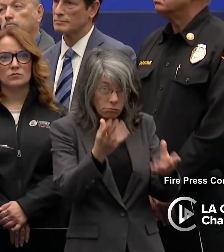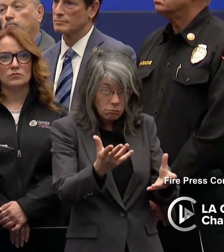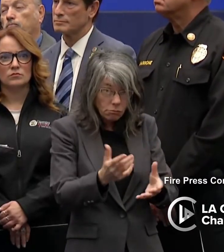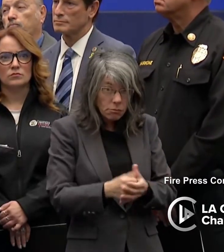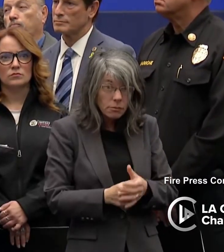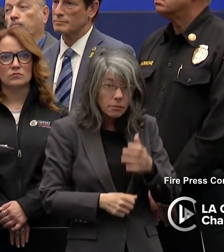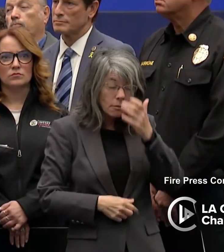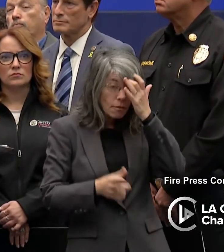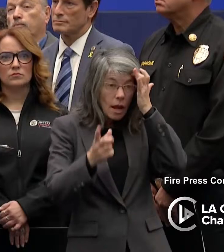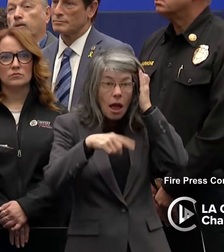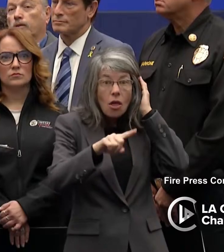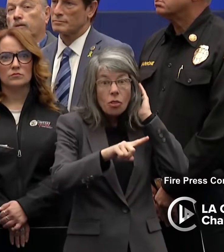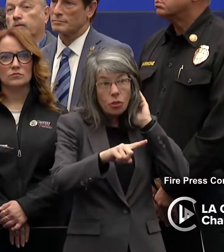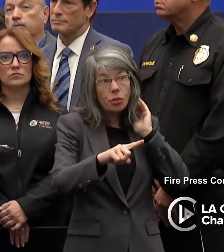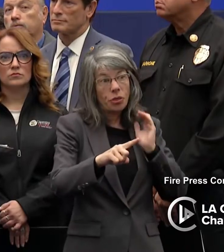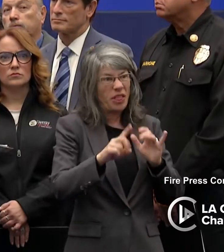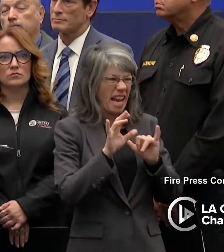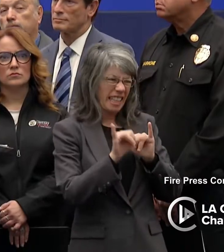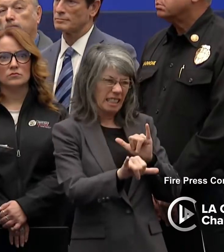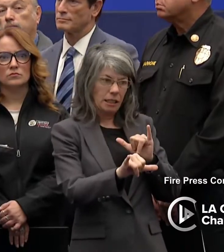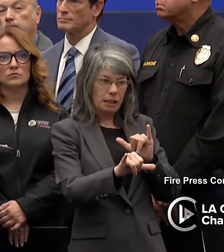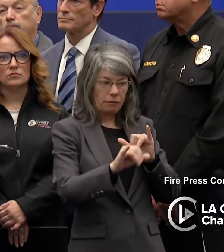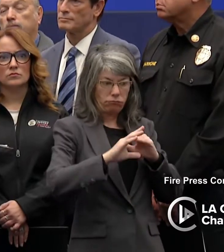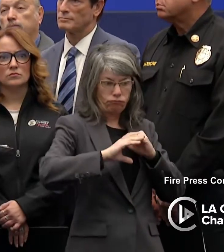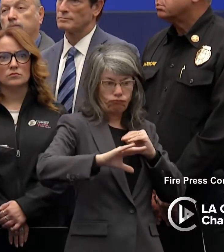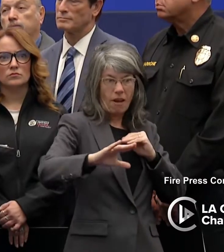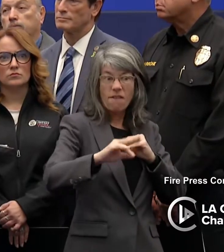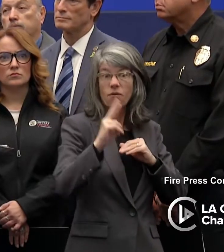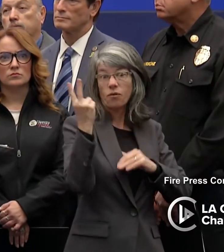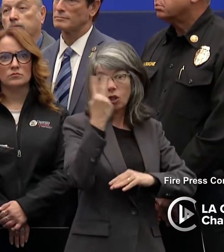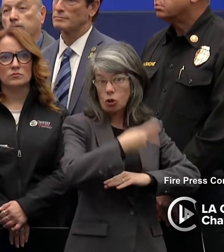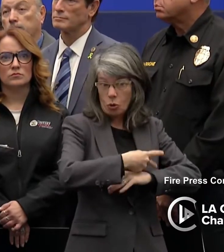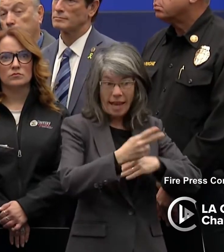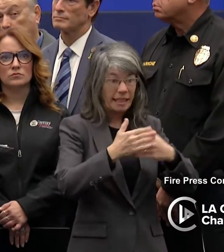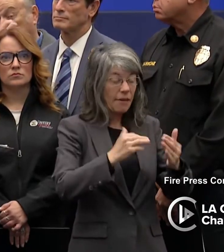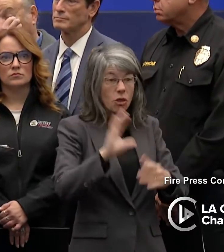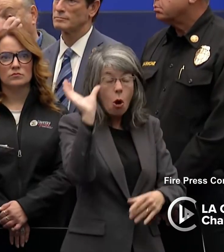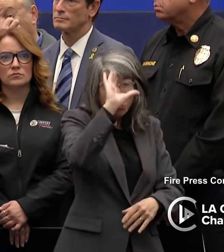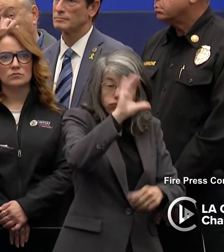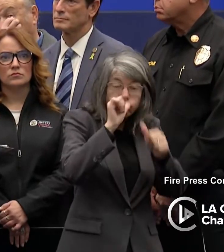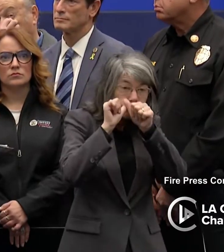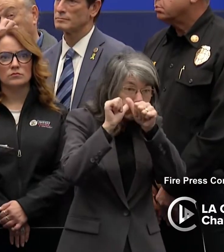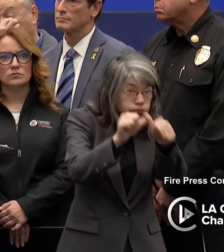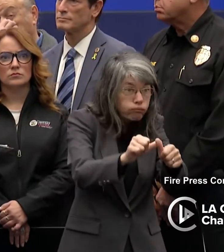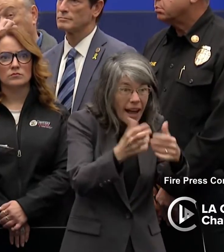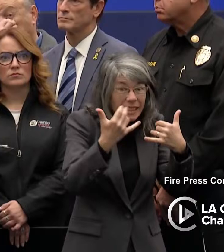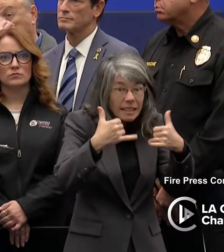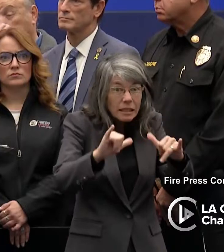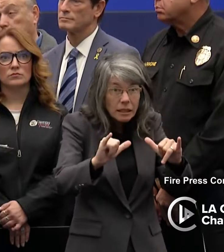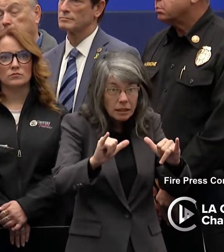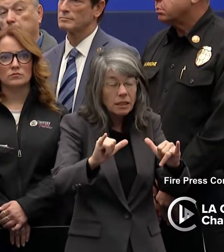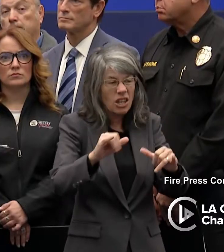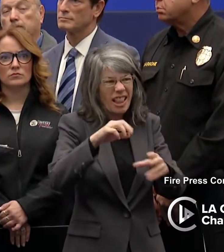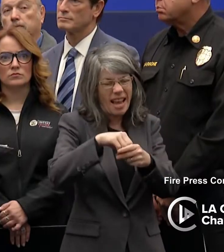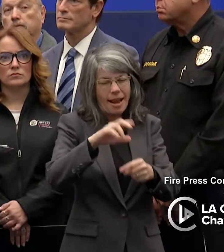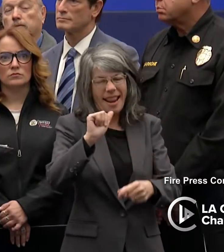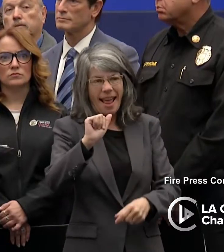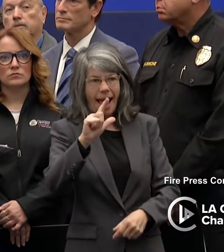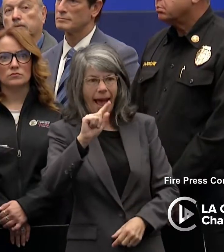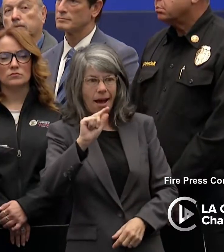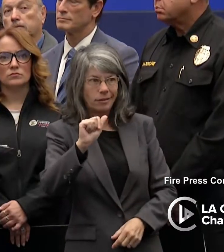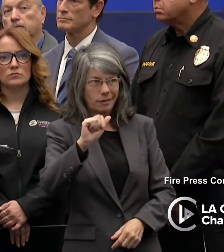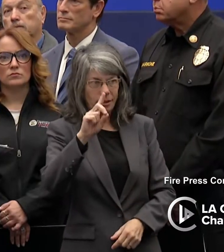they've stayed static for 2 days now, even though the searches continue, at least in the Altadena